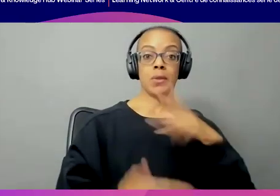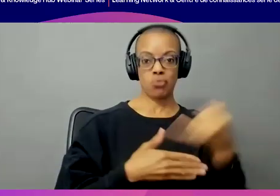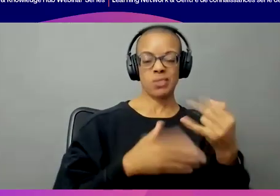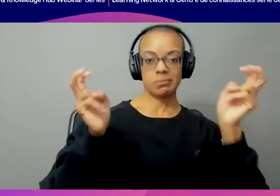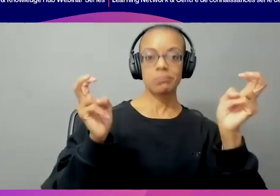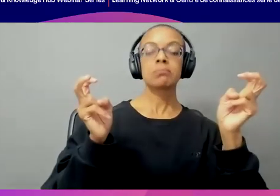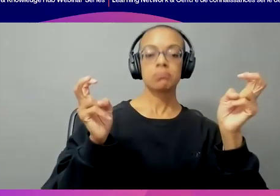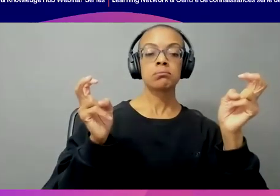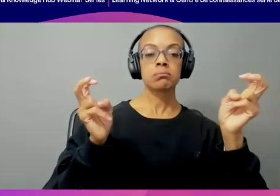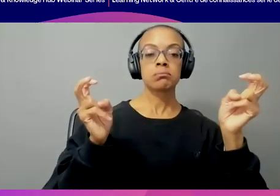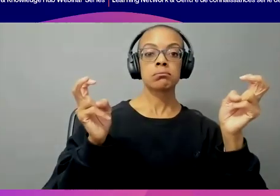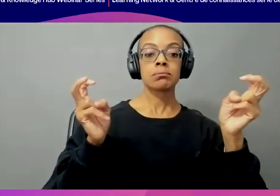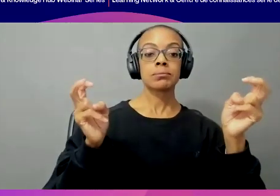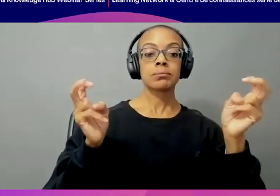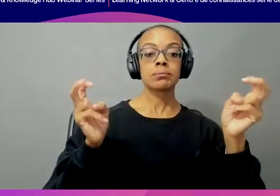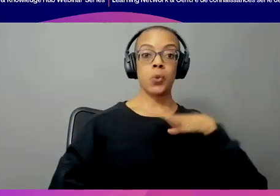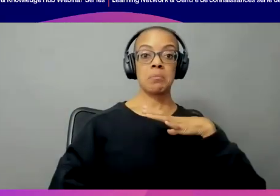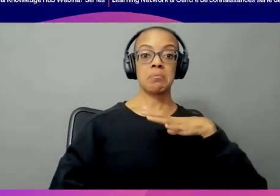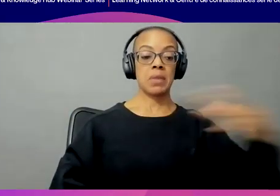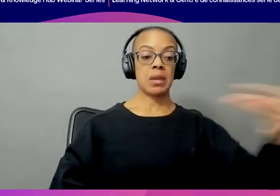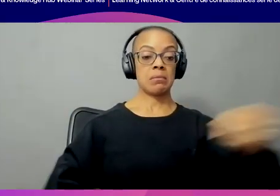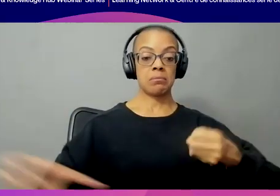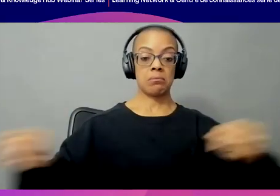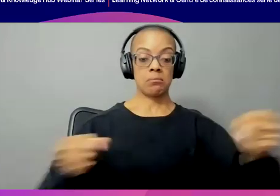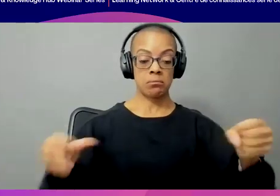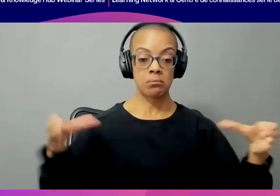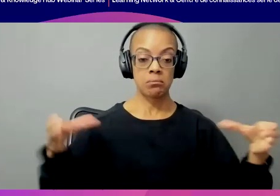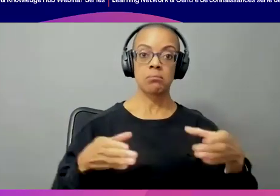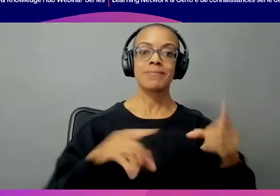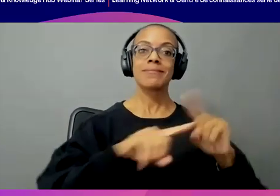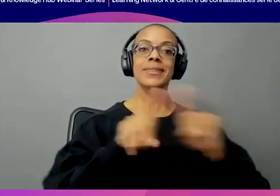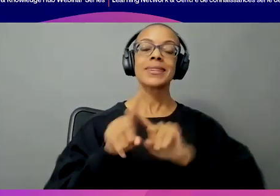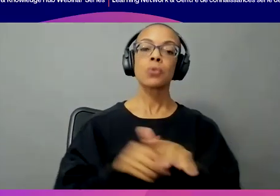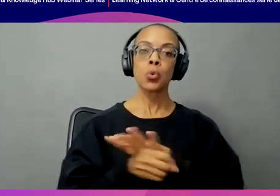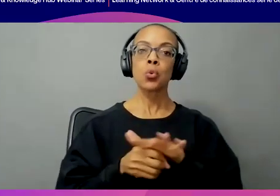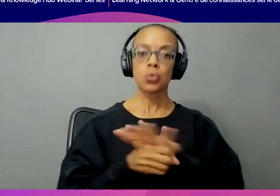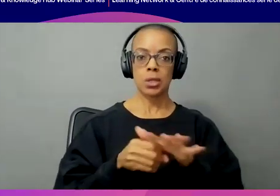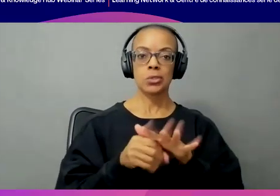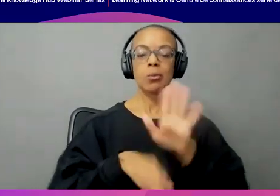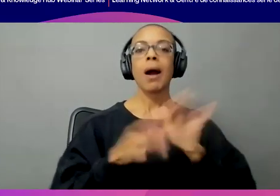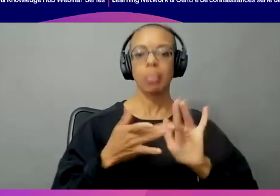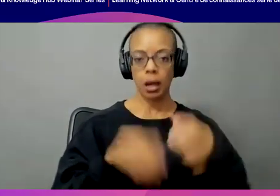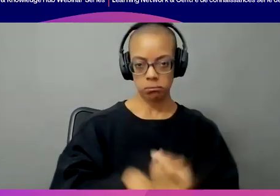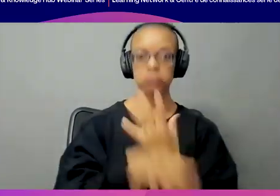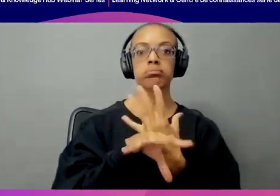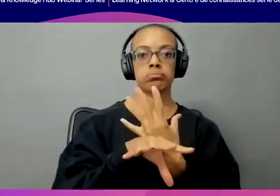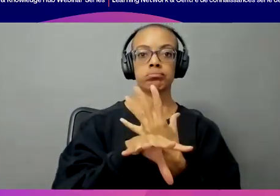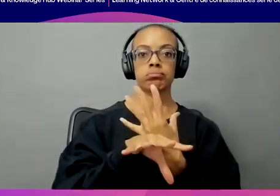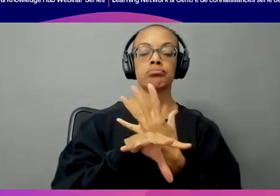brings together women in a variety of locations virtually who have had these